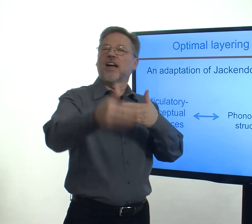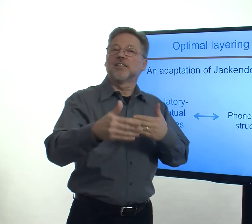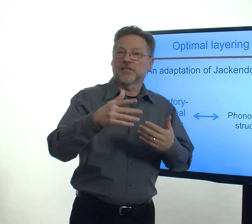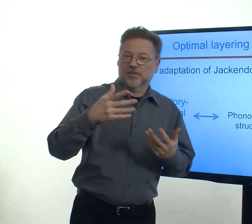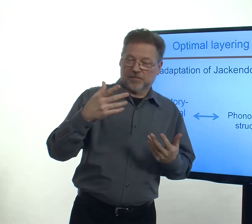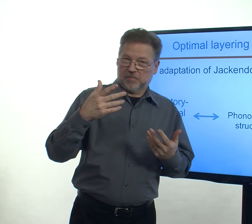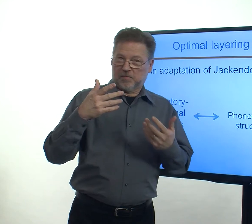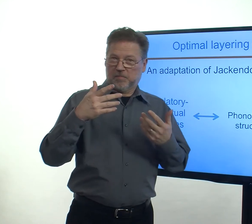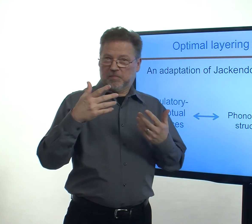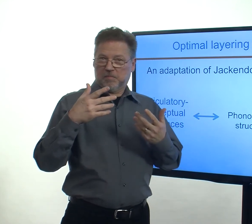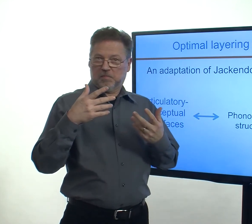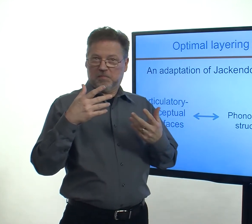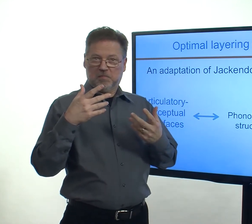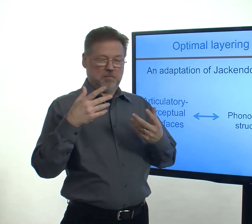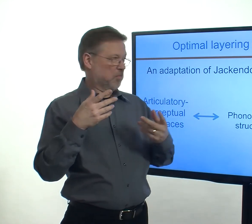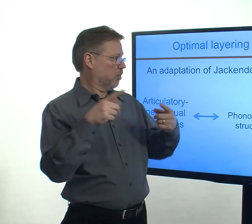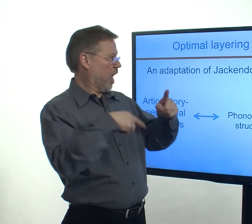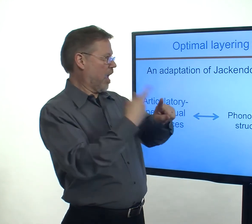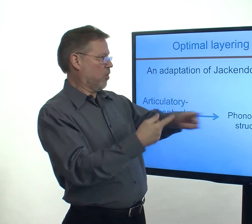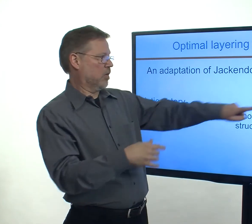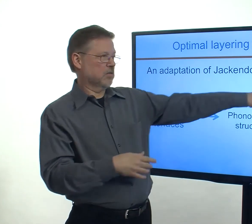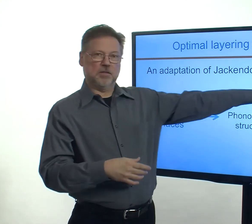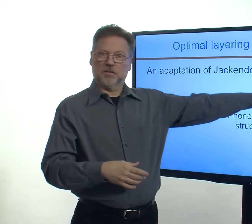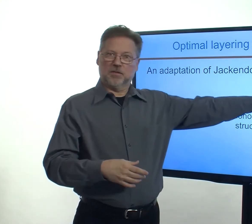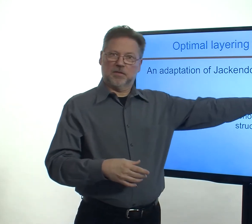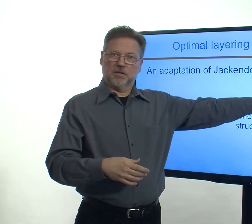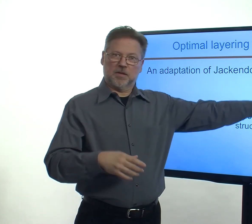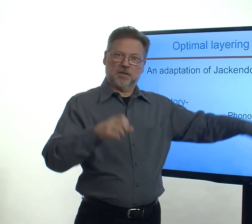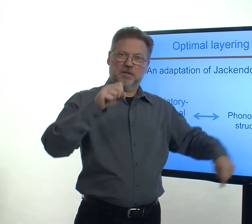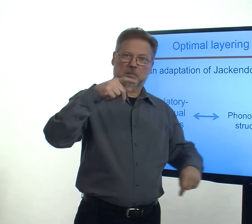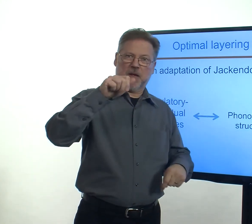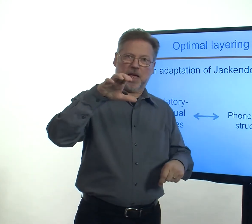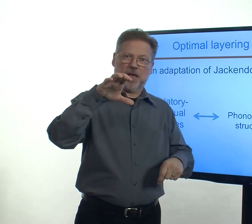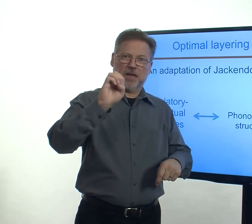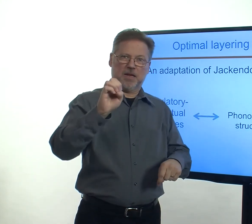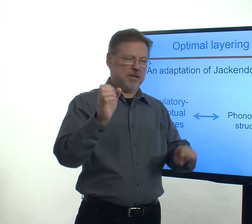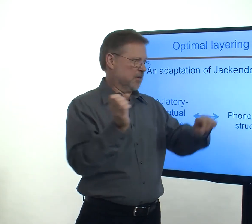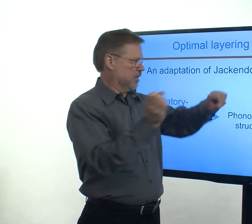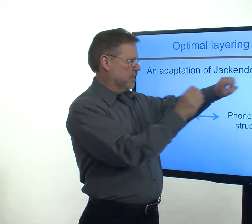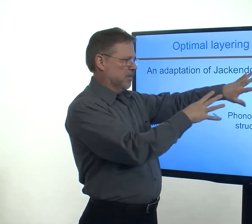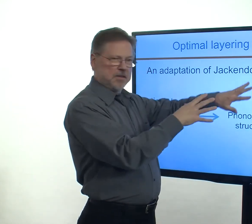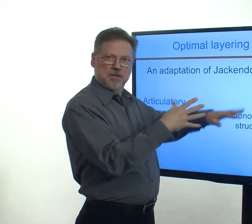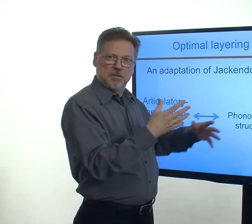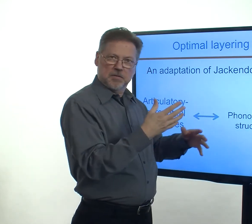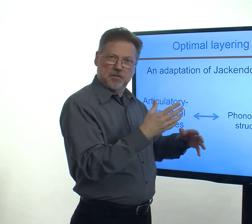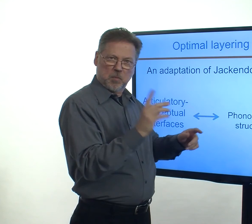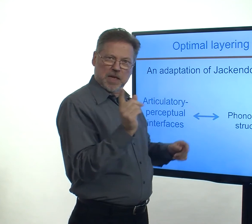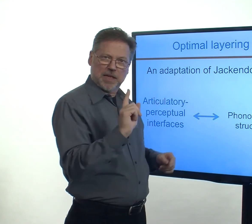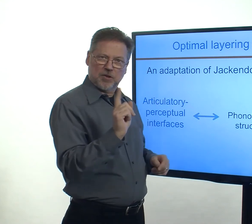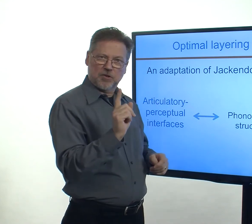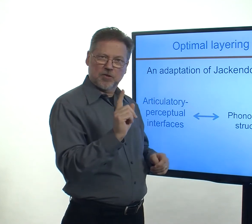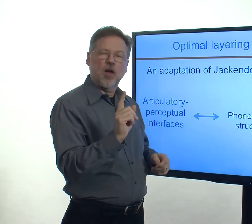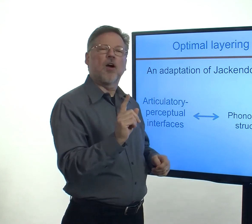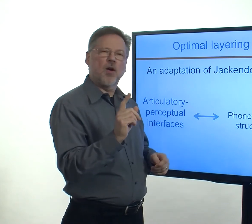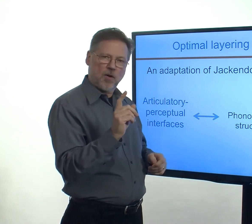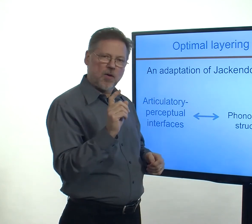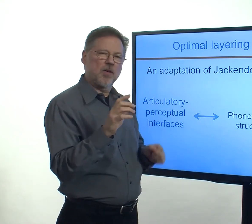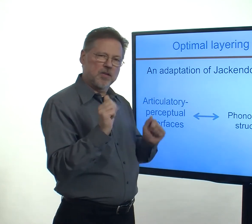Next, I'll focus on syntactic structure. This is where space can make an impact, but how does it fit within the